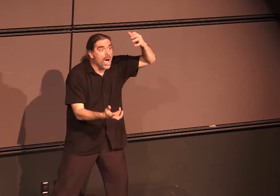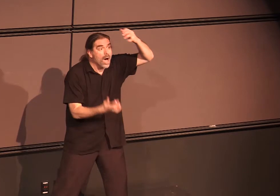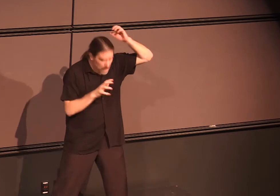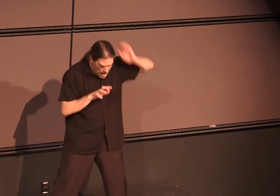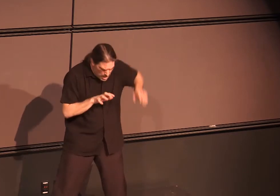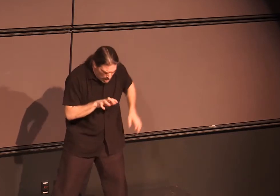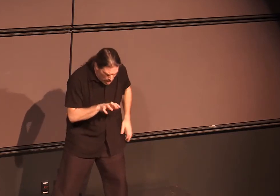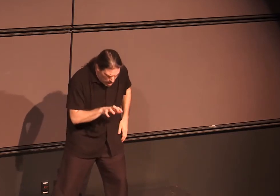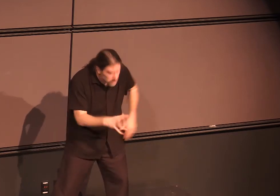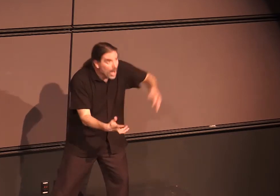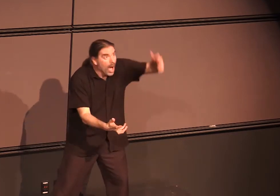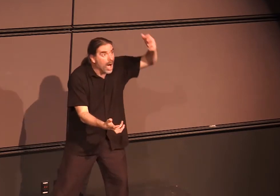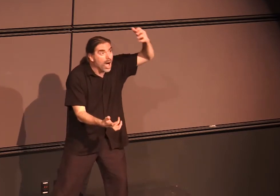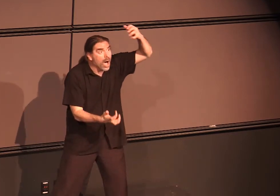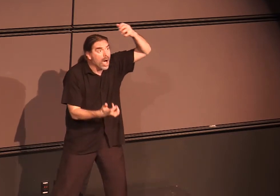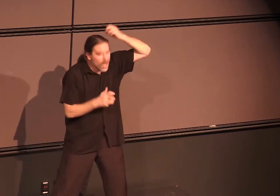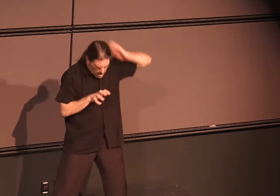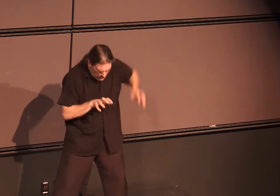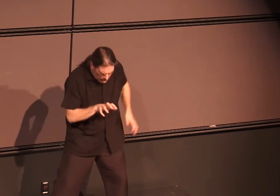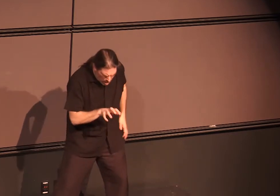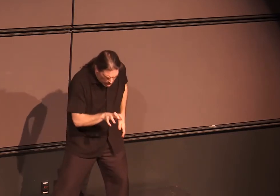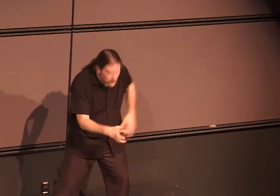bigger than their cold shadow,